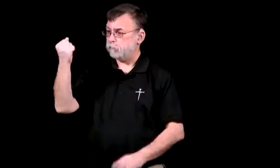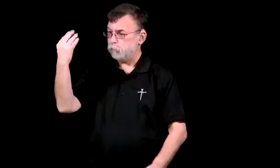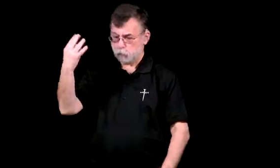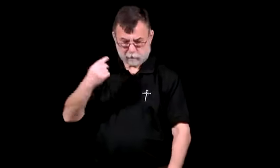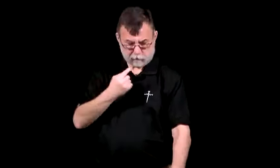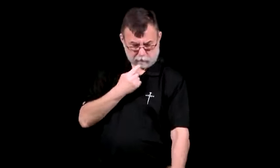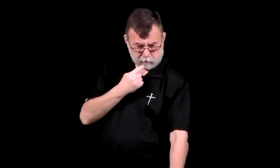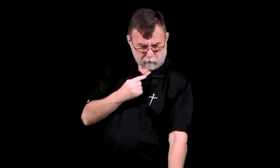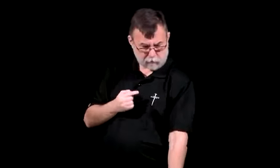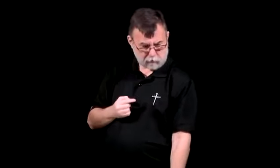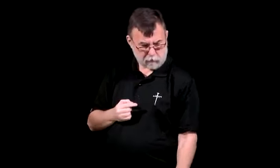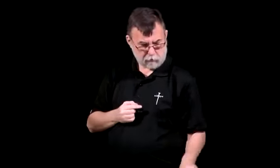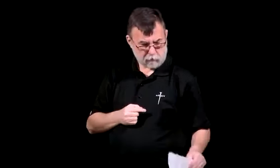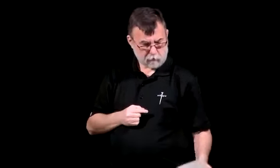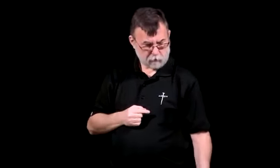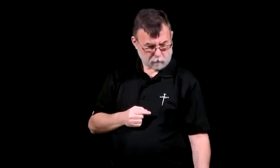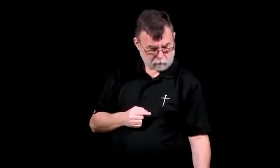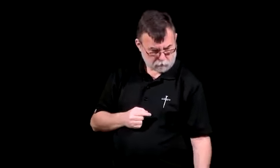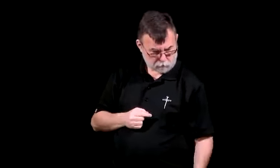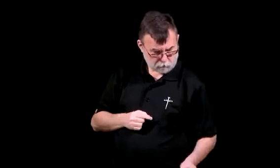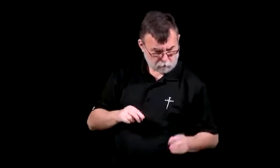John chapter 1 verse 14 says,